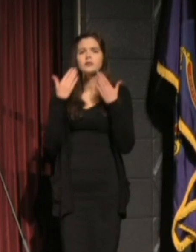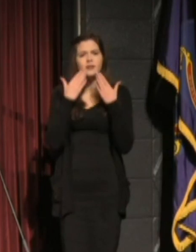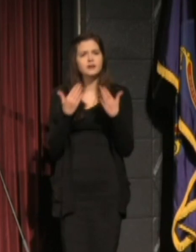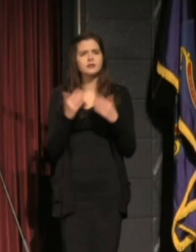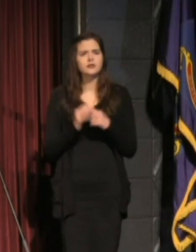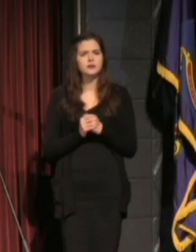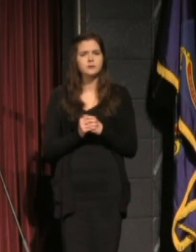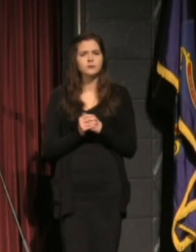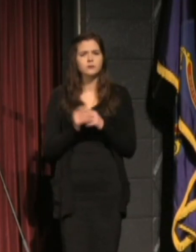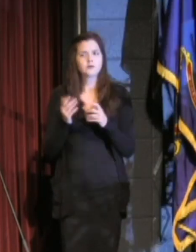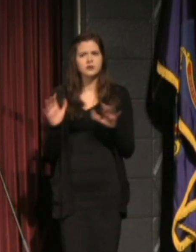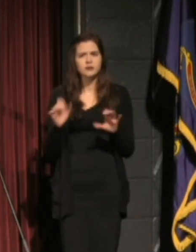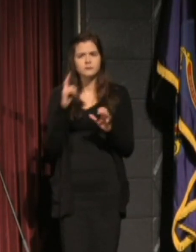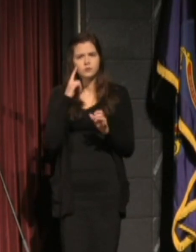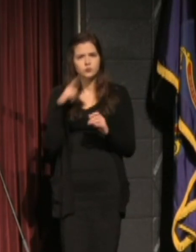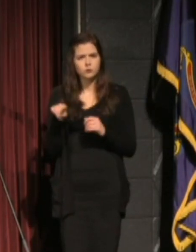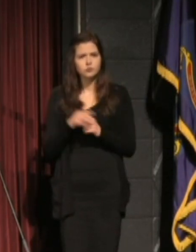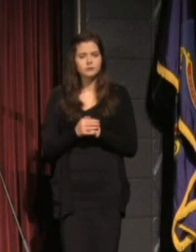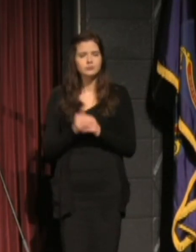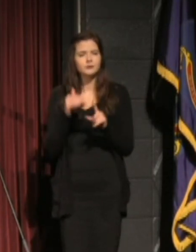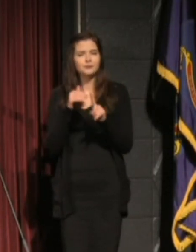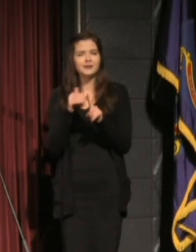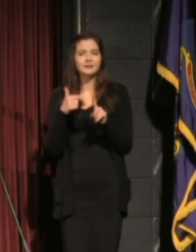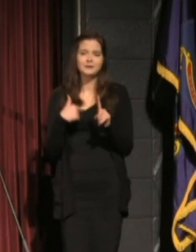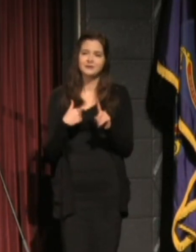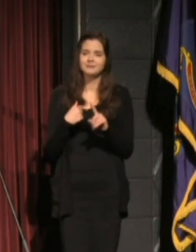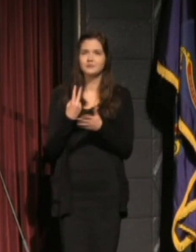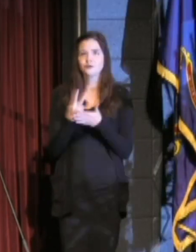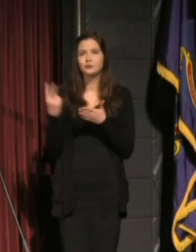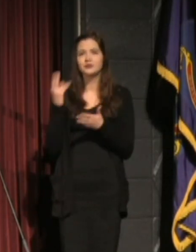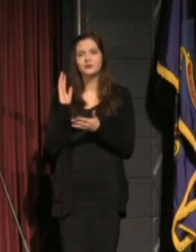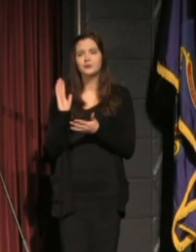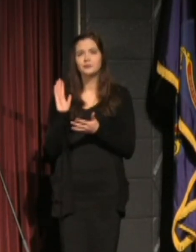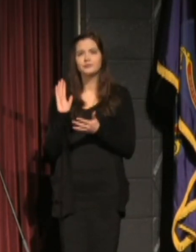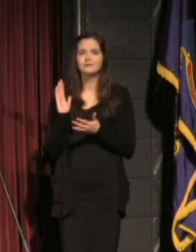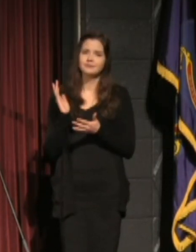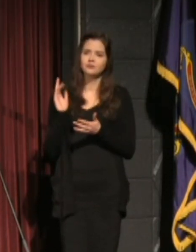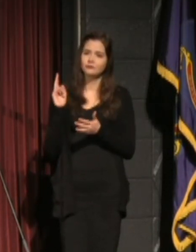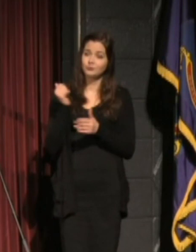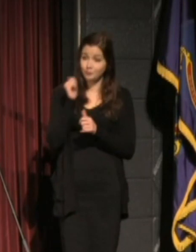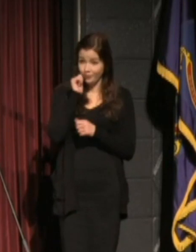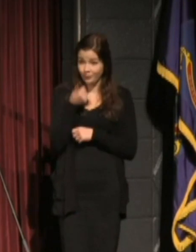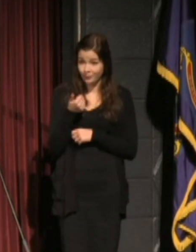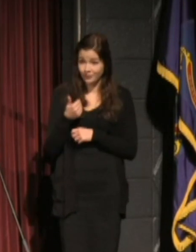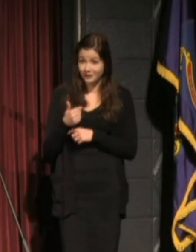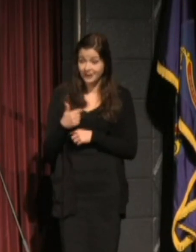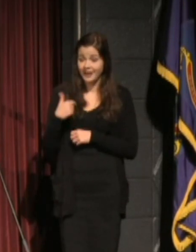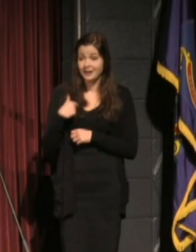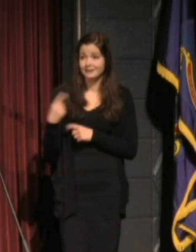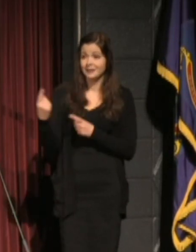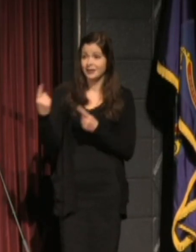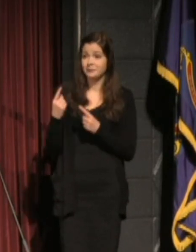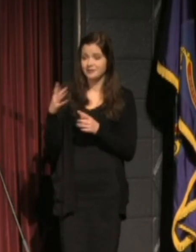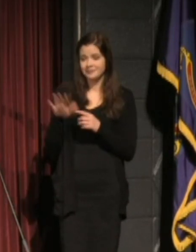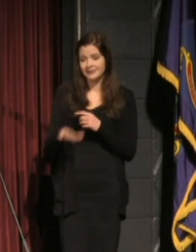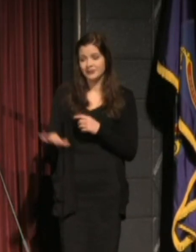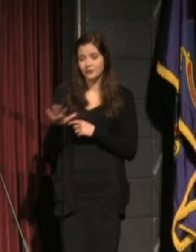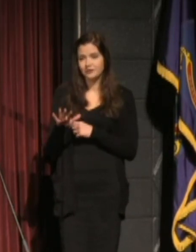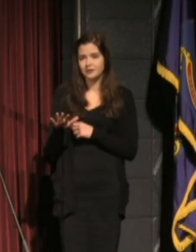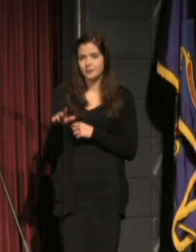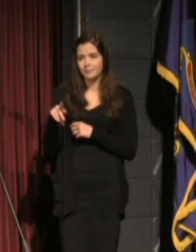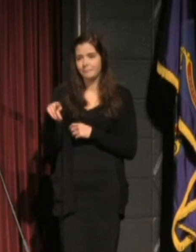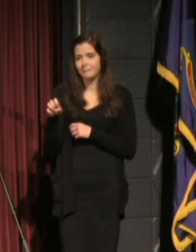you. Reminds me of 2 weeks ago tomorrow, I came back to this area, came to